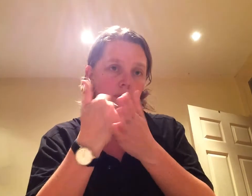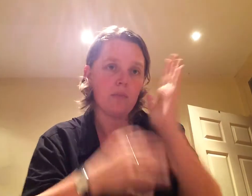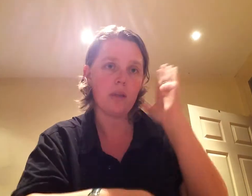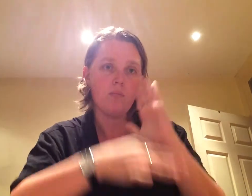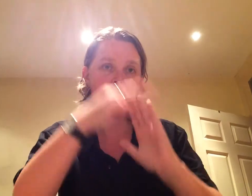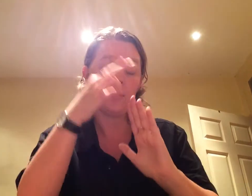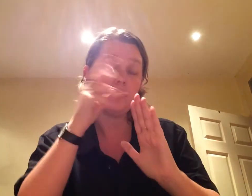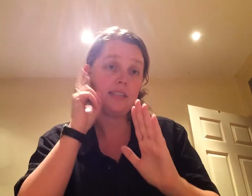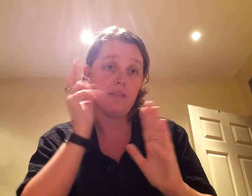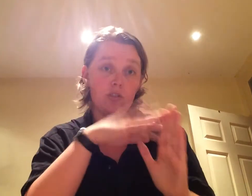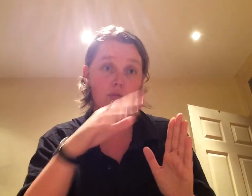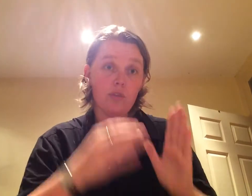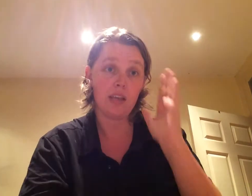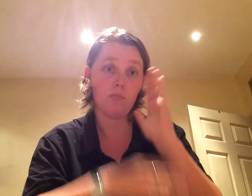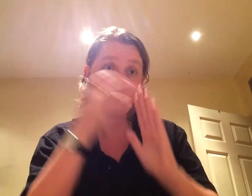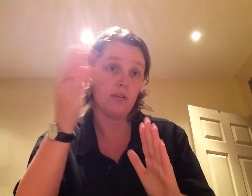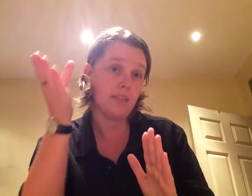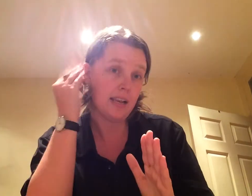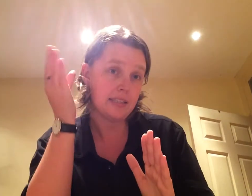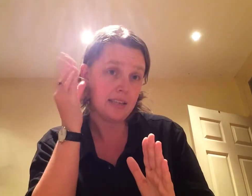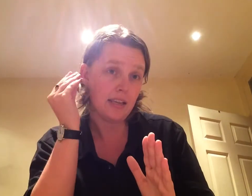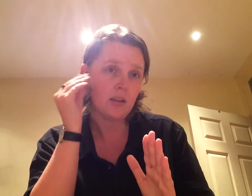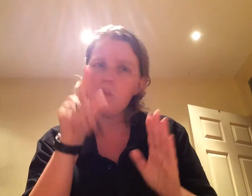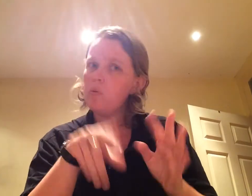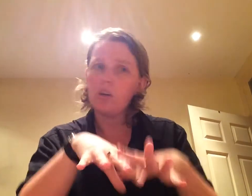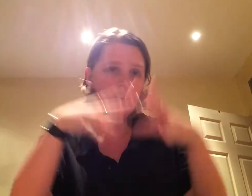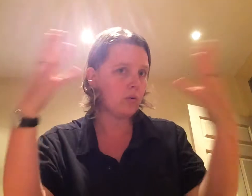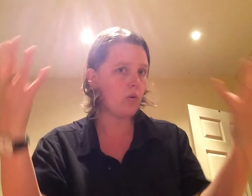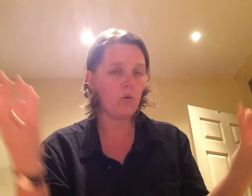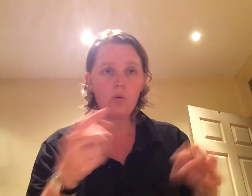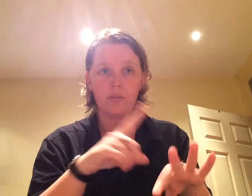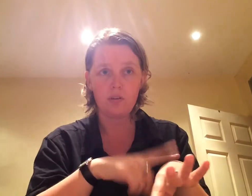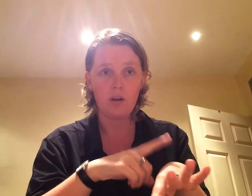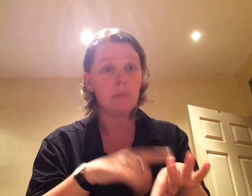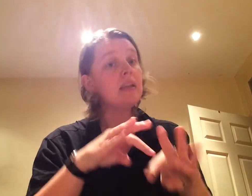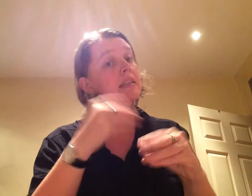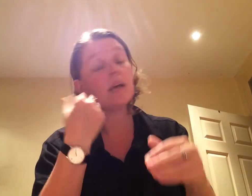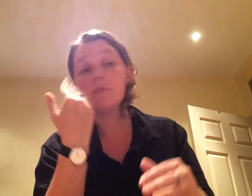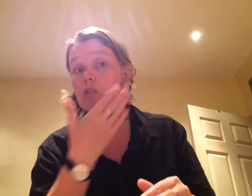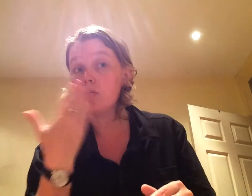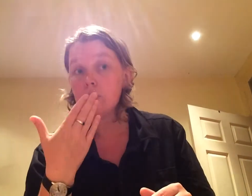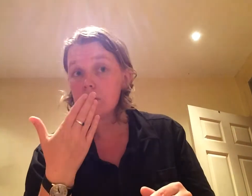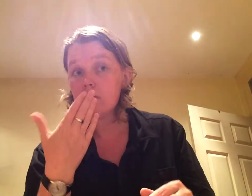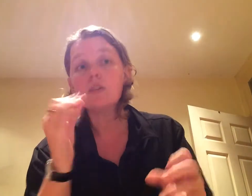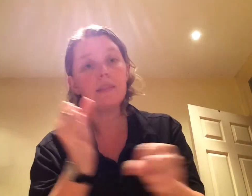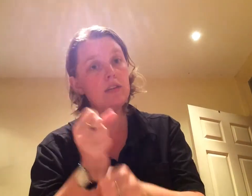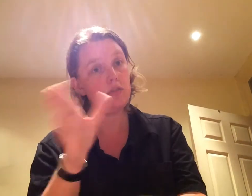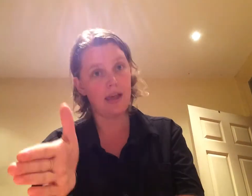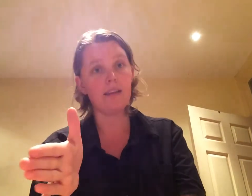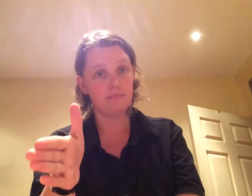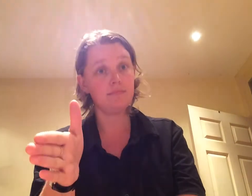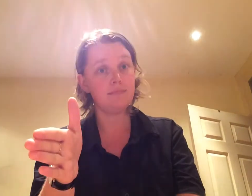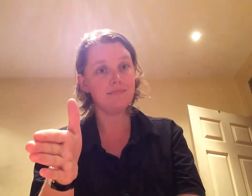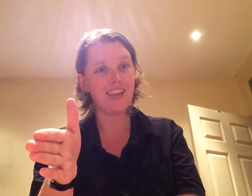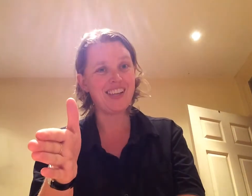them, deaf children, improve their listening. But we don't do it all the time. Some schools, they do that,